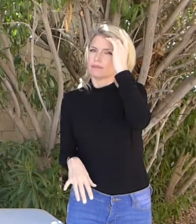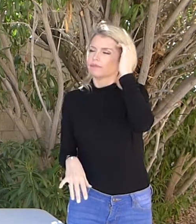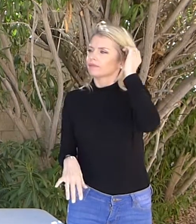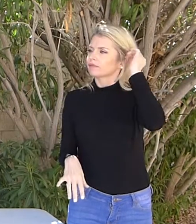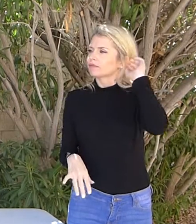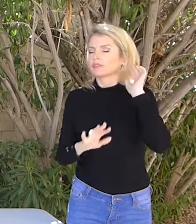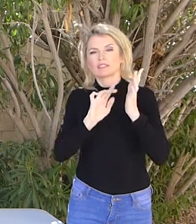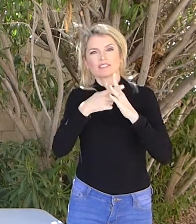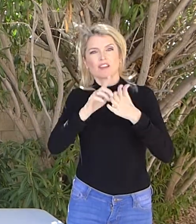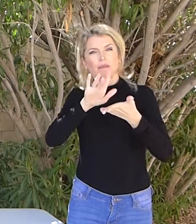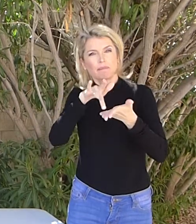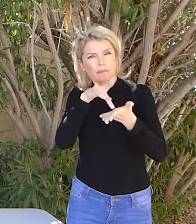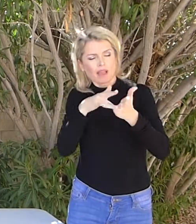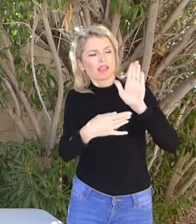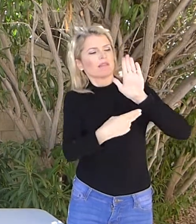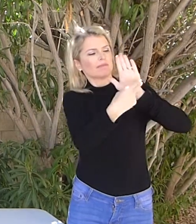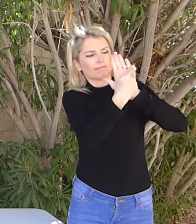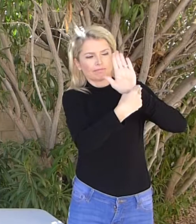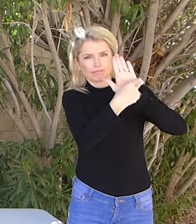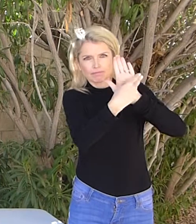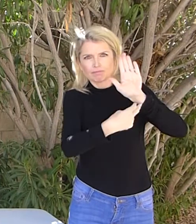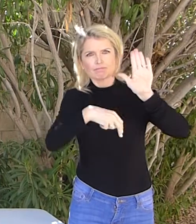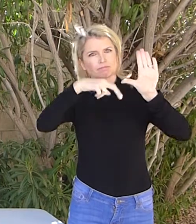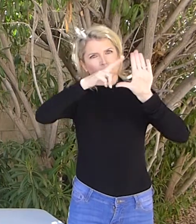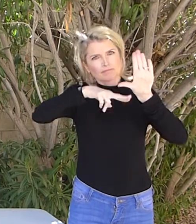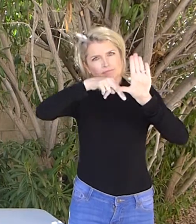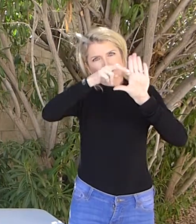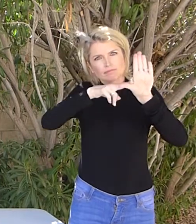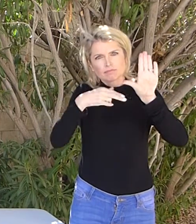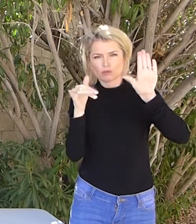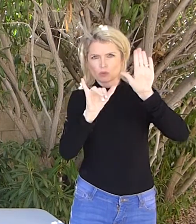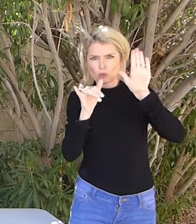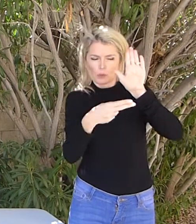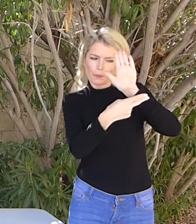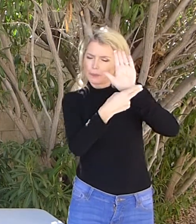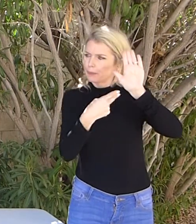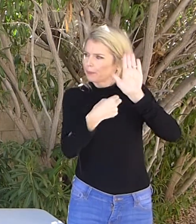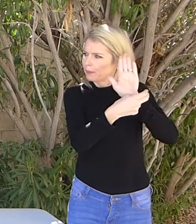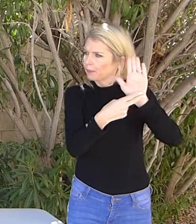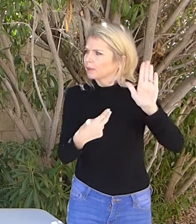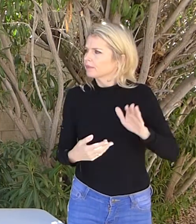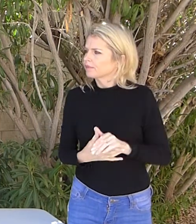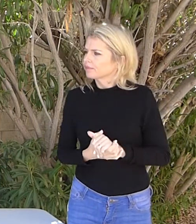here, doing the edges as I go.